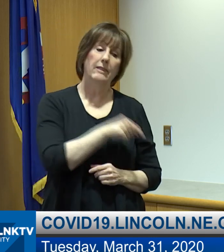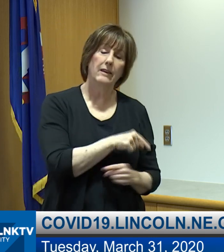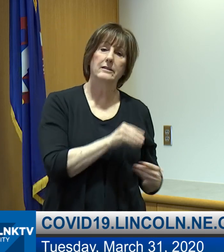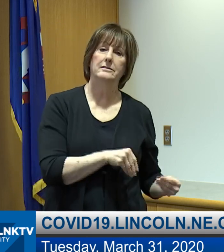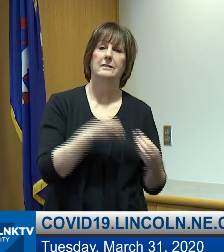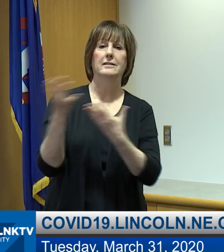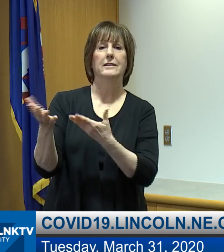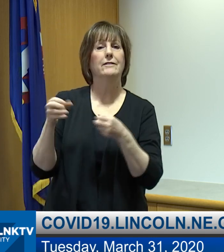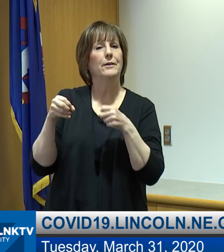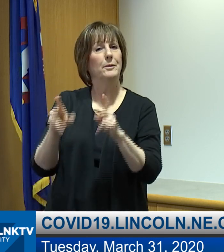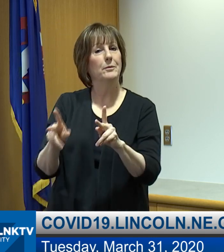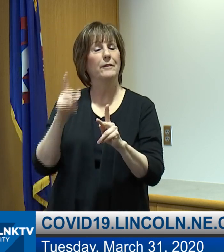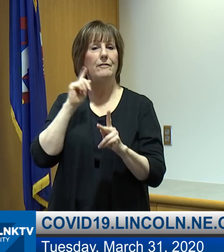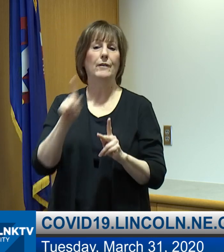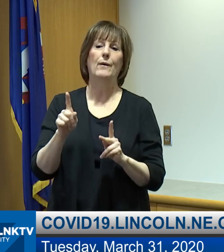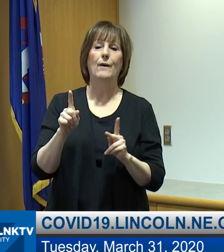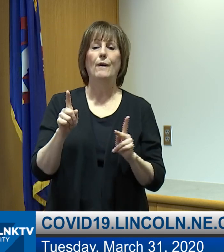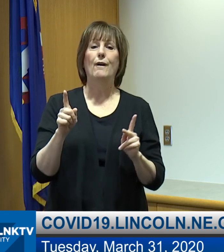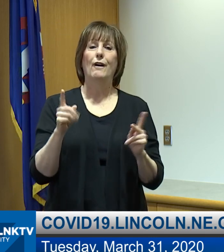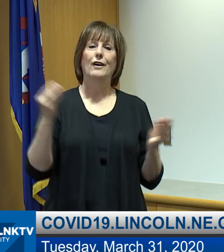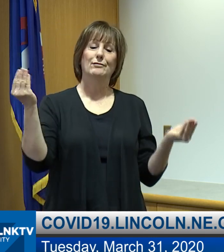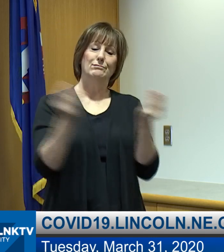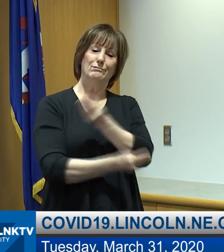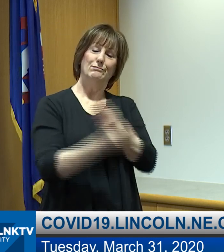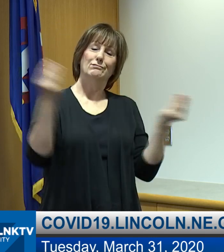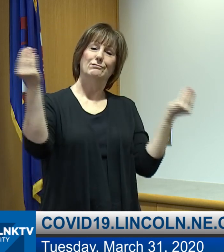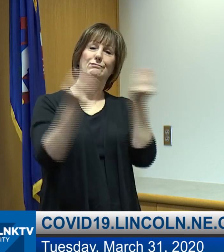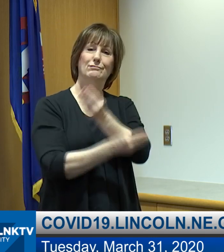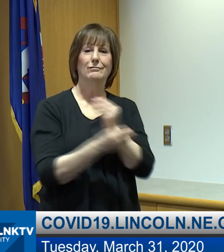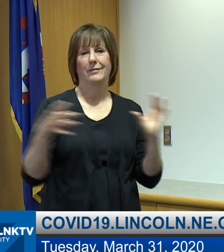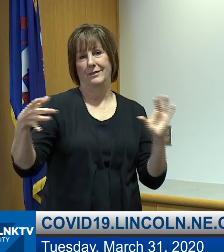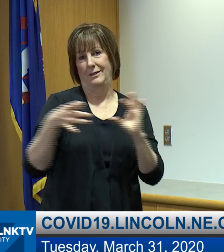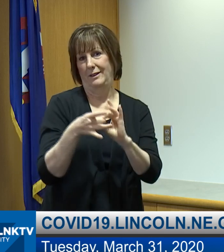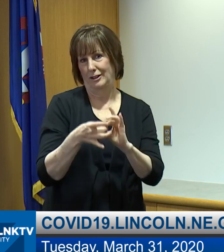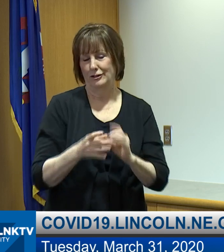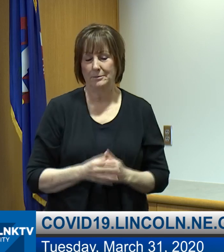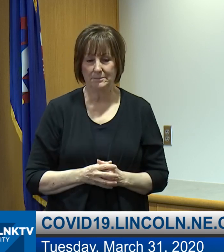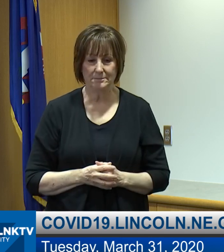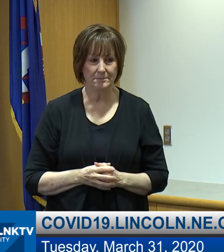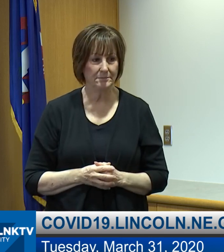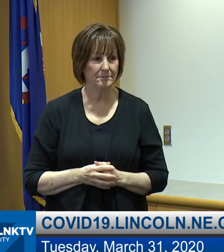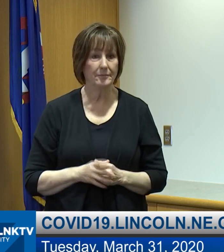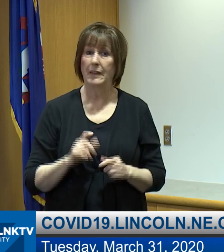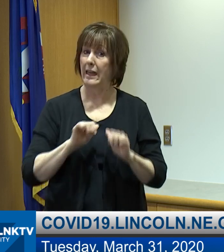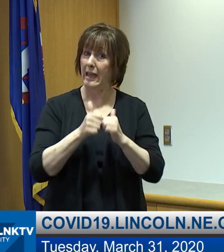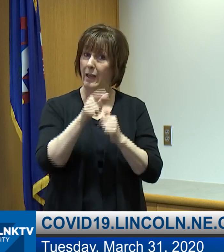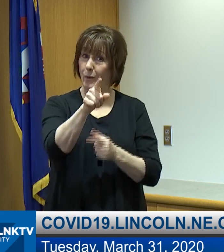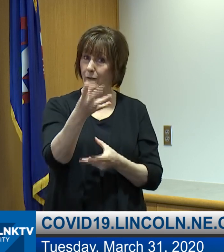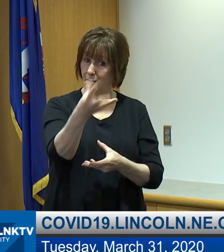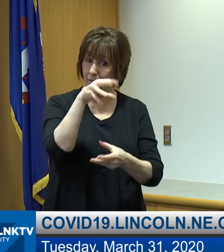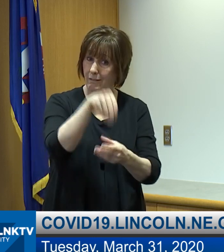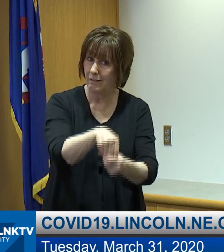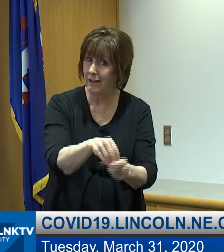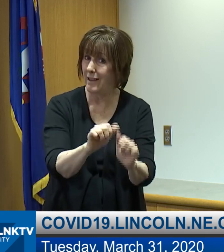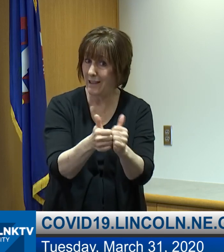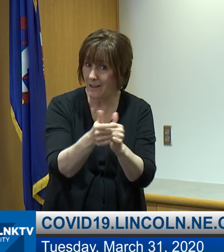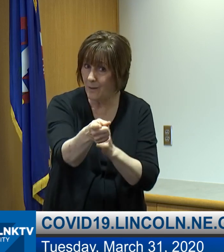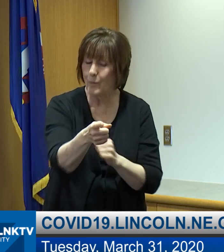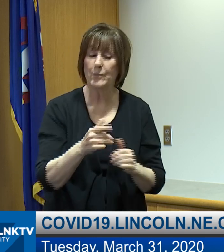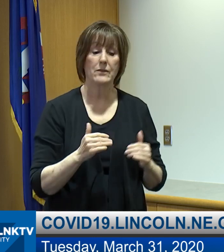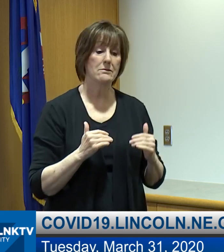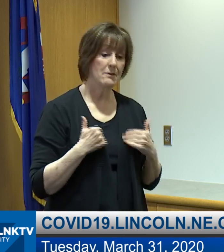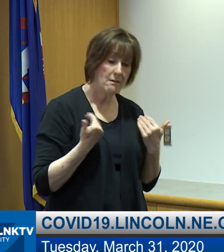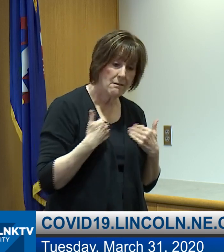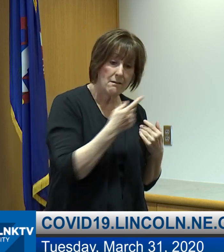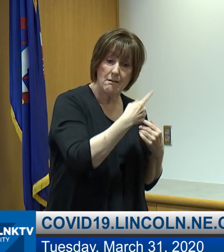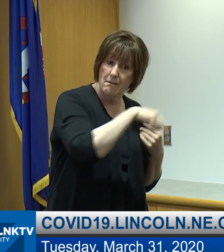an opportunity for that intergenerational connection. To participate, youngsters and young